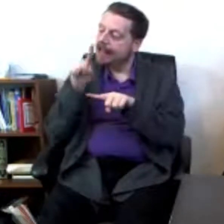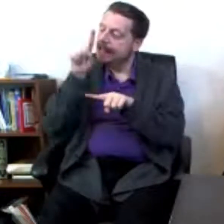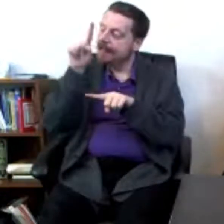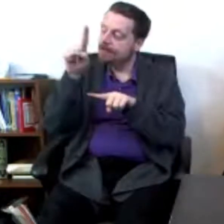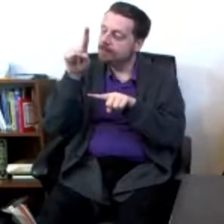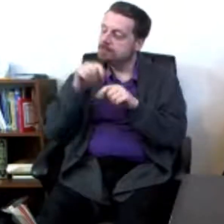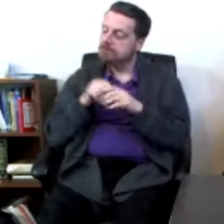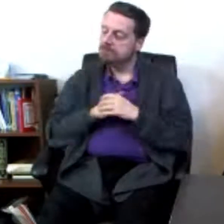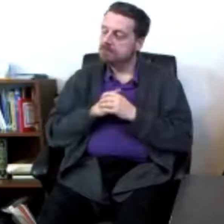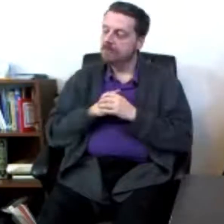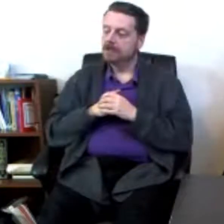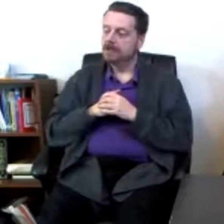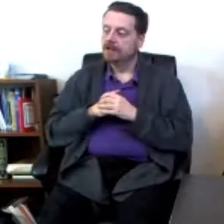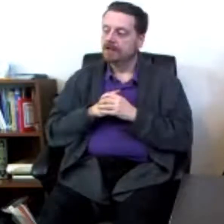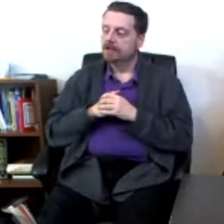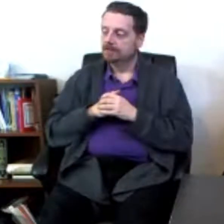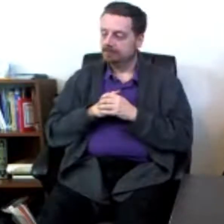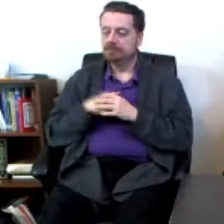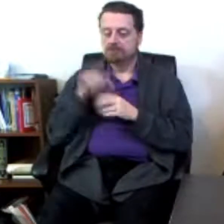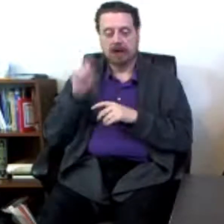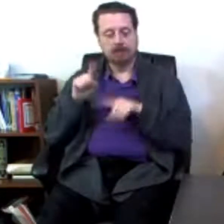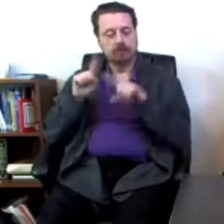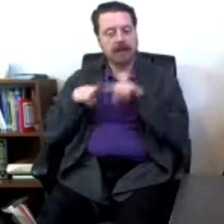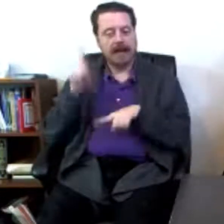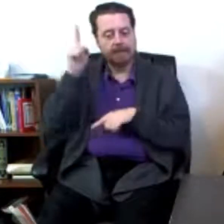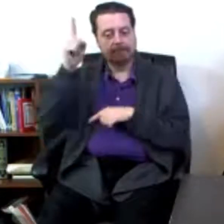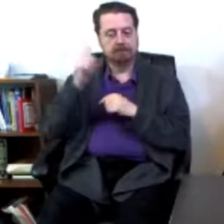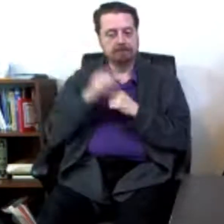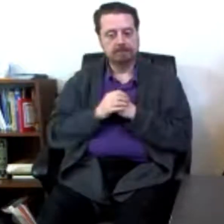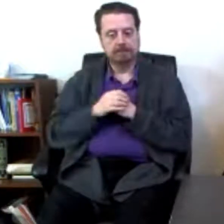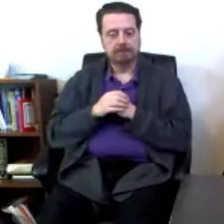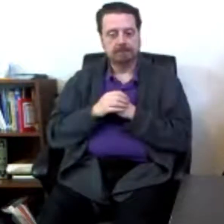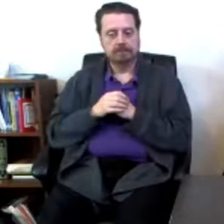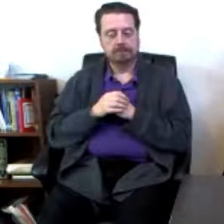they should rely on God.